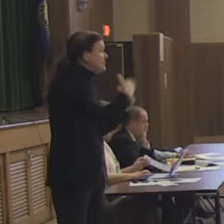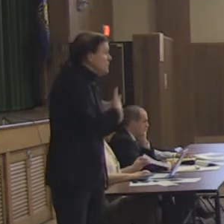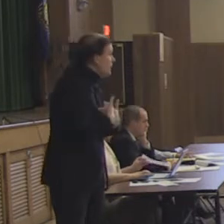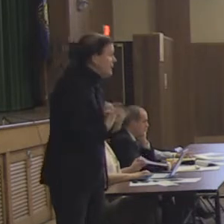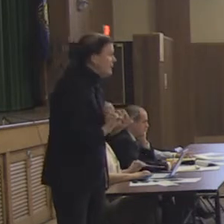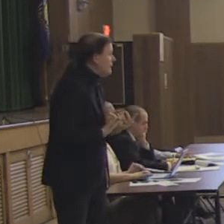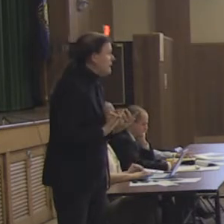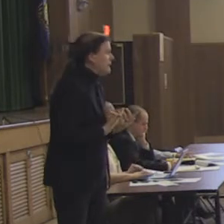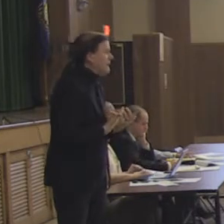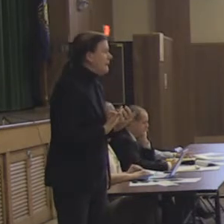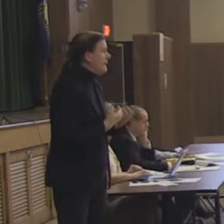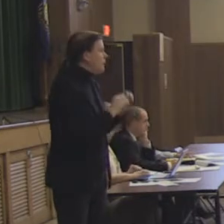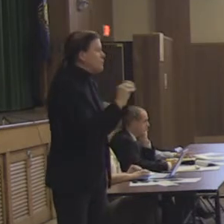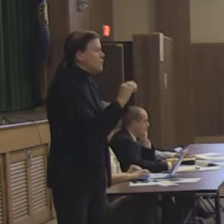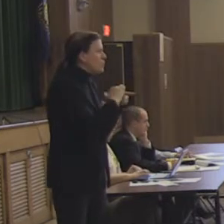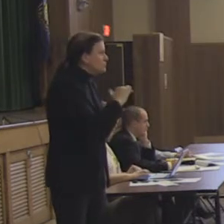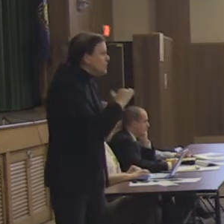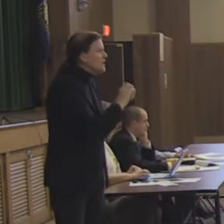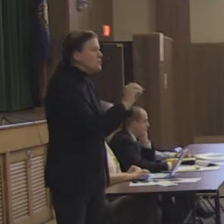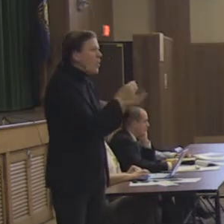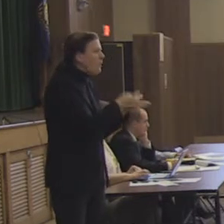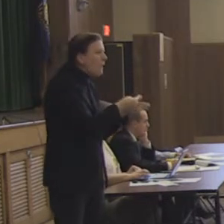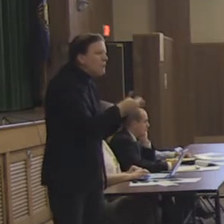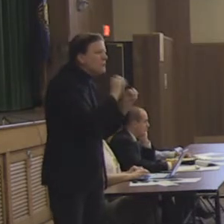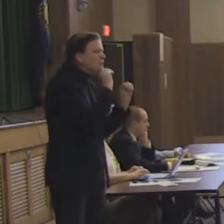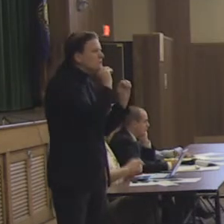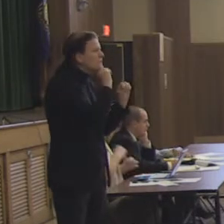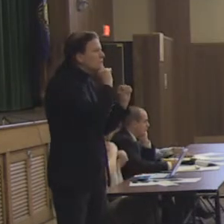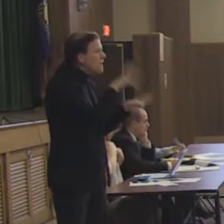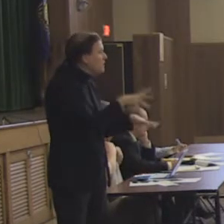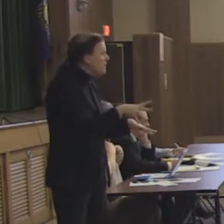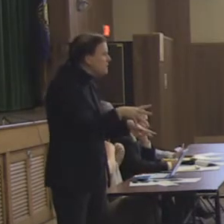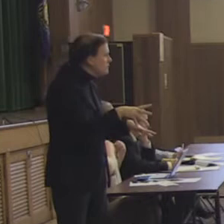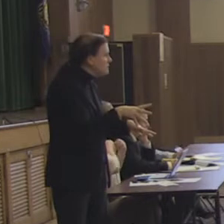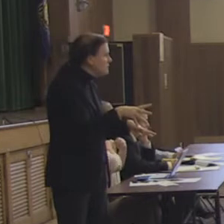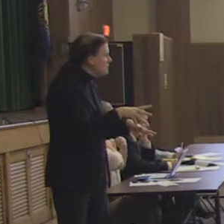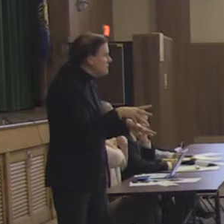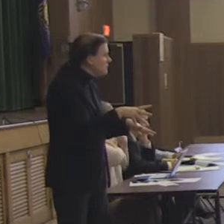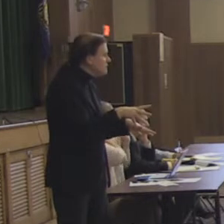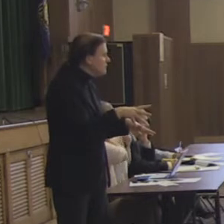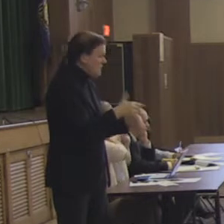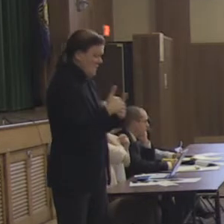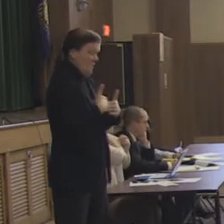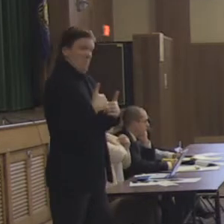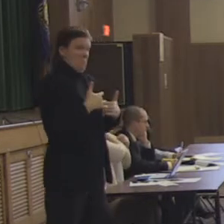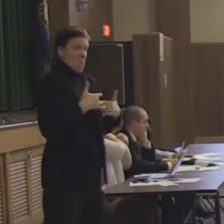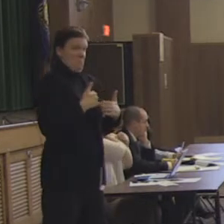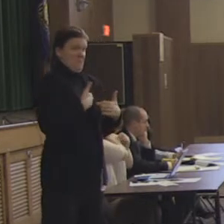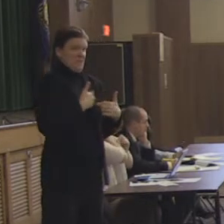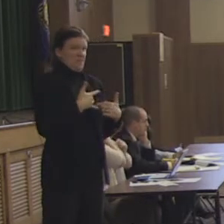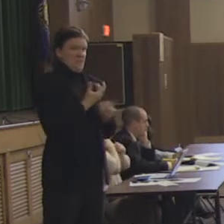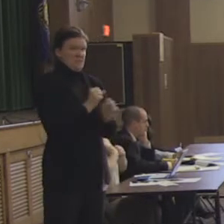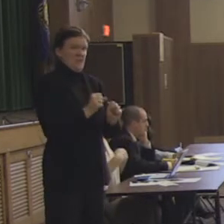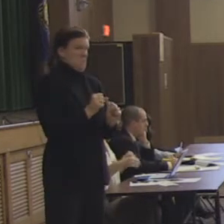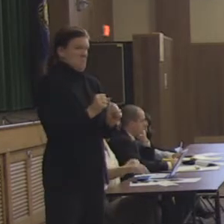approach. She didn't have the proper resources to really keep herself safe or keep the patient